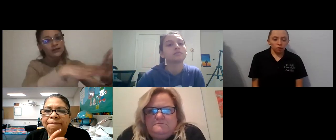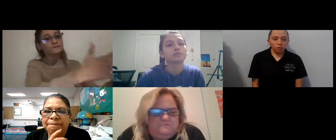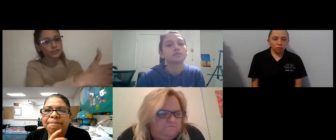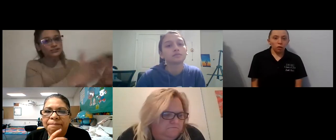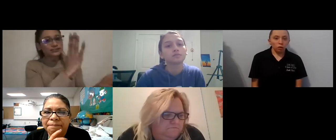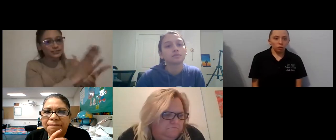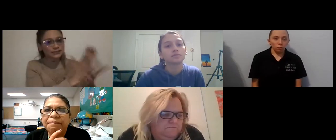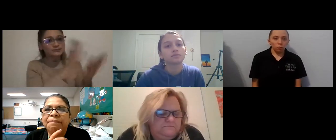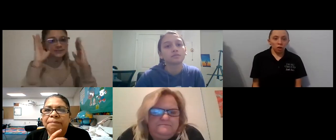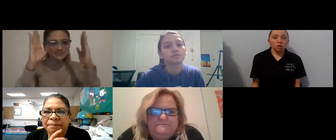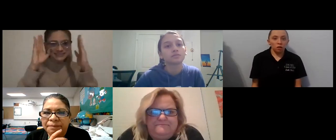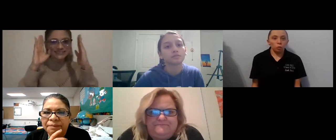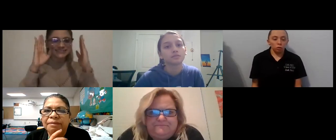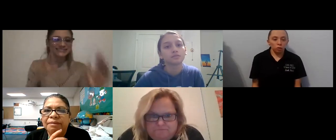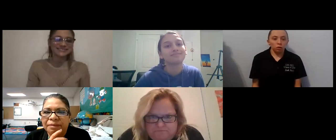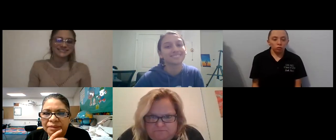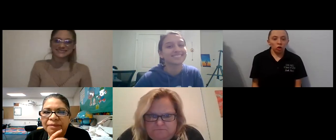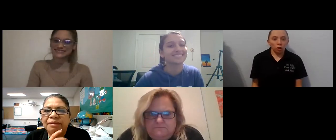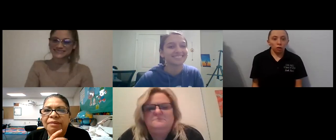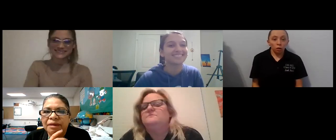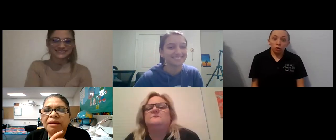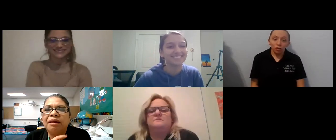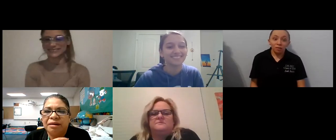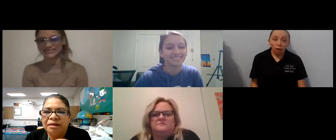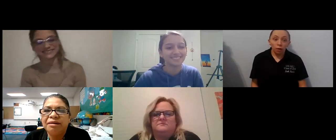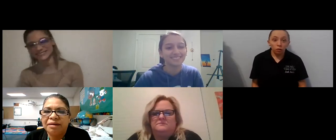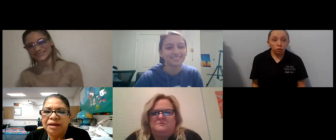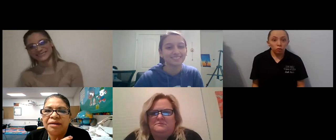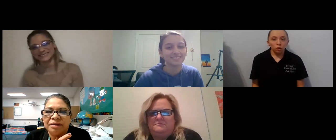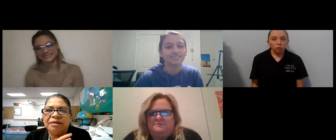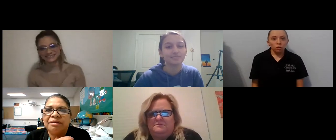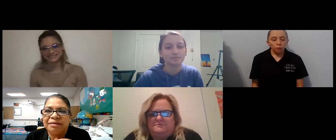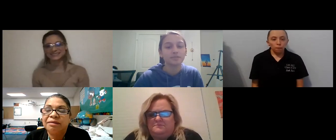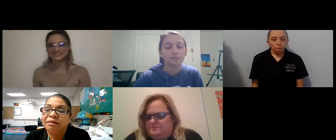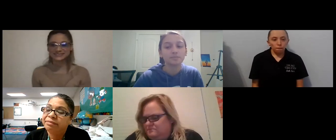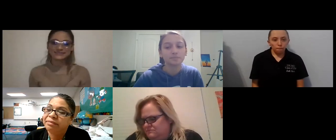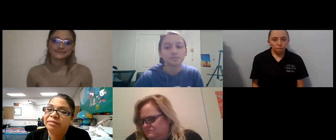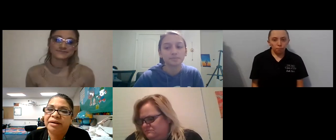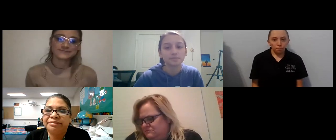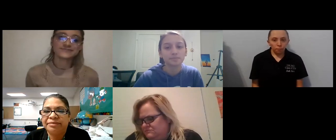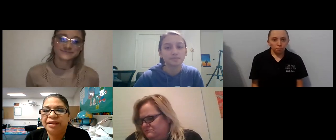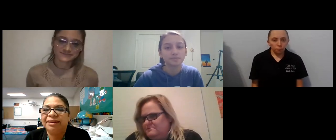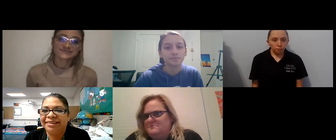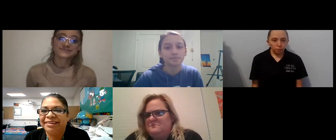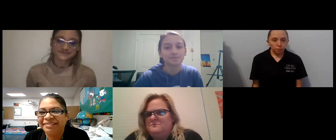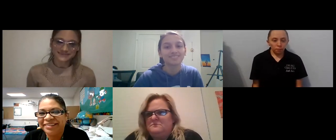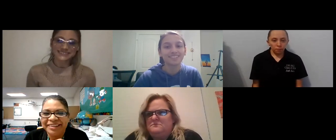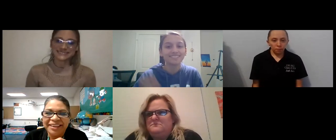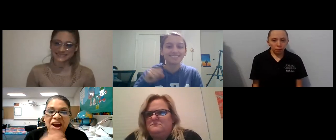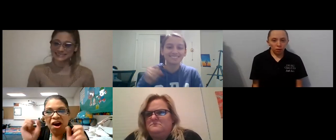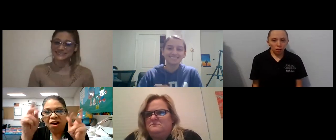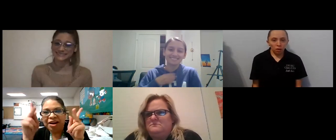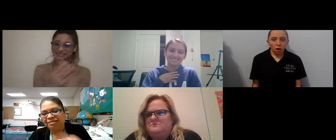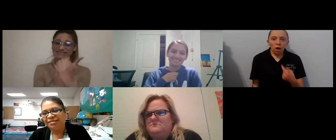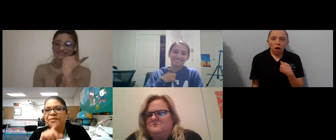So they're continually talking. Oh, I need to stop. Okay. Yeah. Wow.